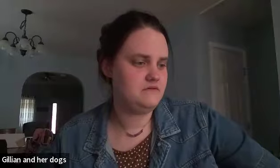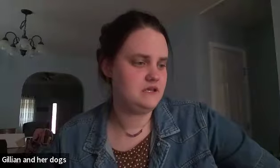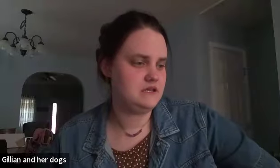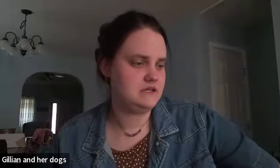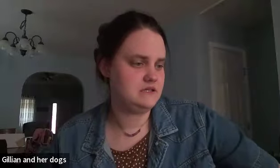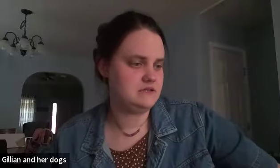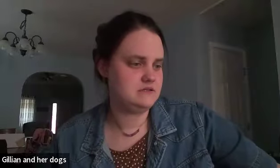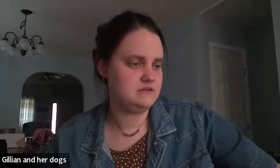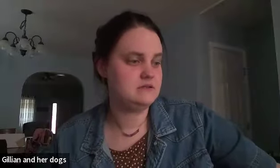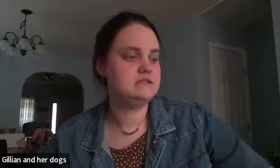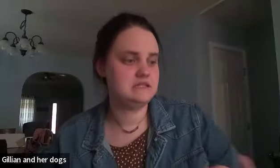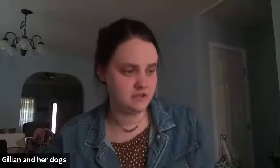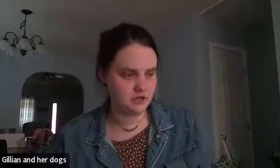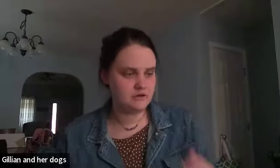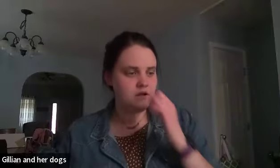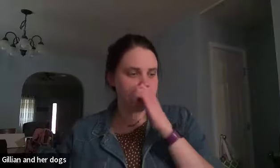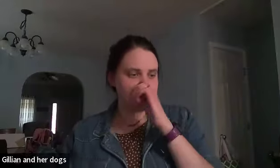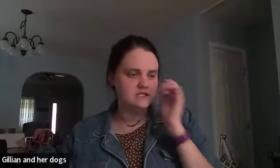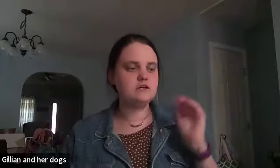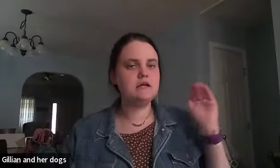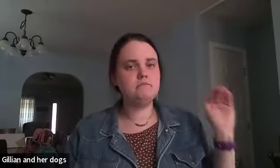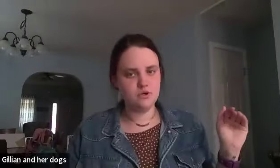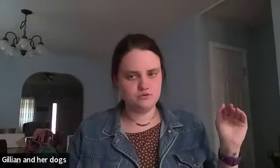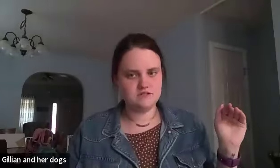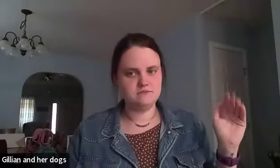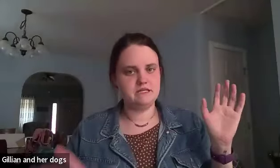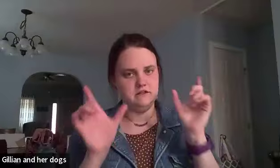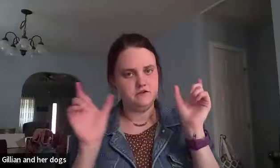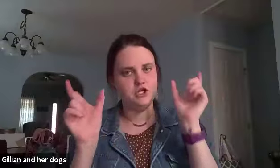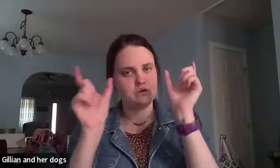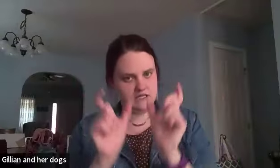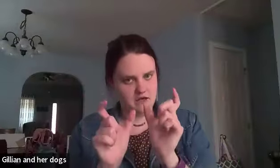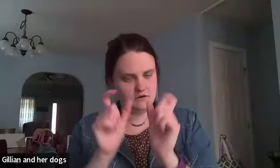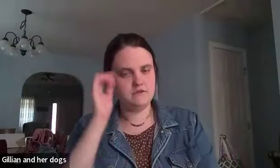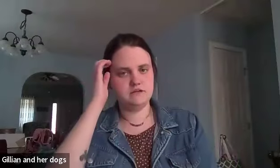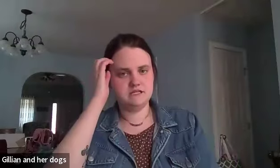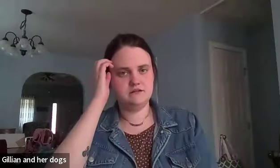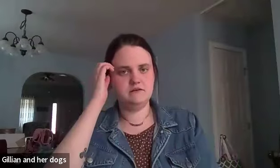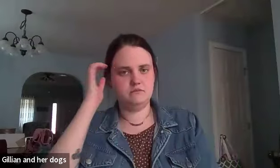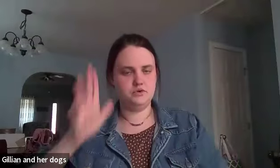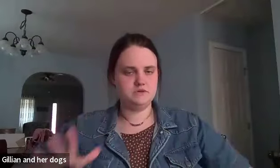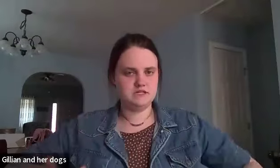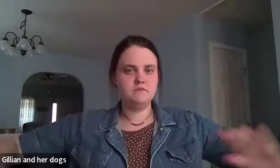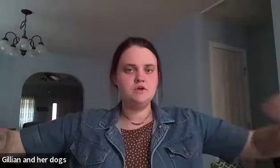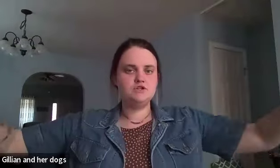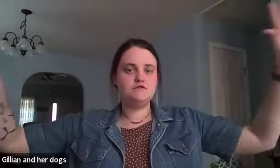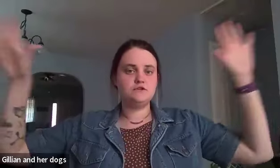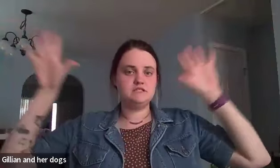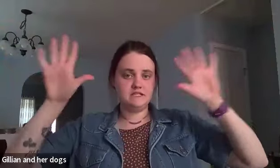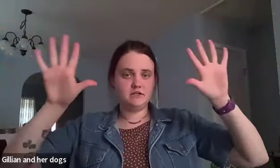have is deer. Deer and moose, basically, they're gonna go together. And the reason you will see. So for deer,